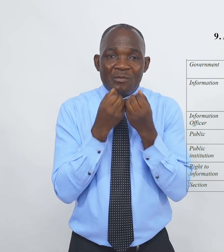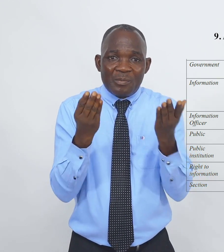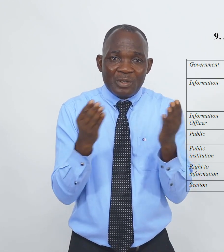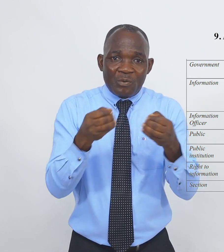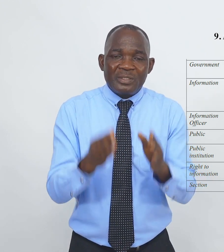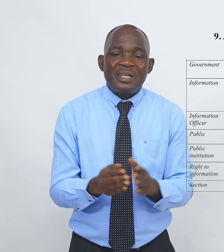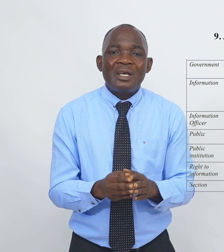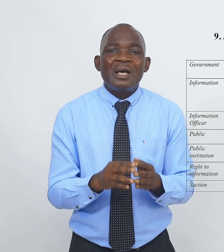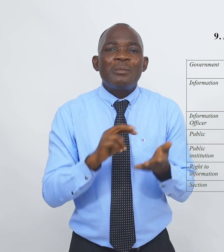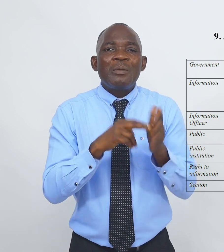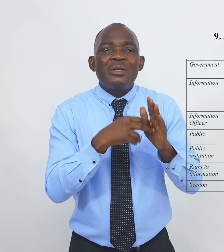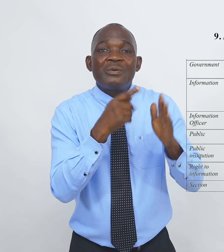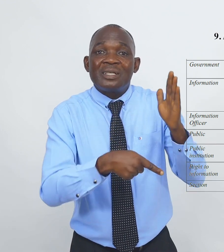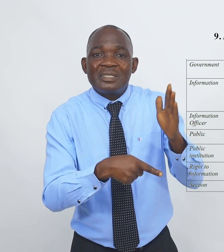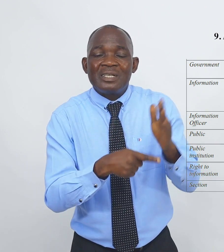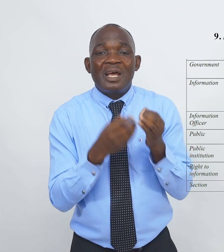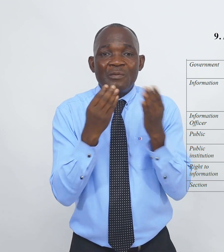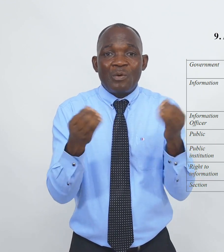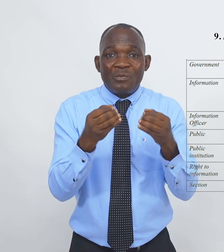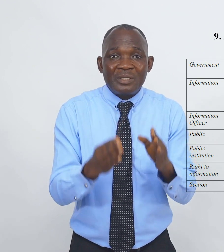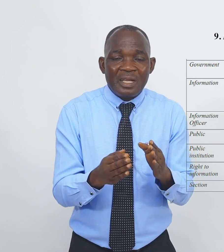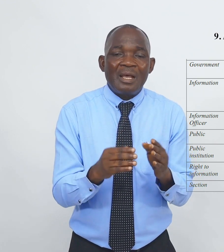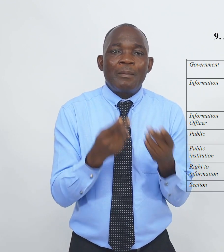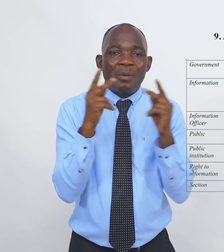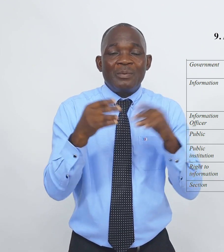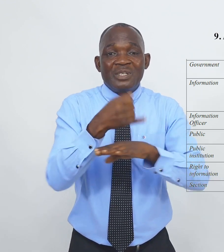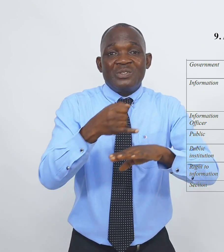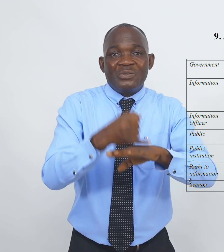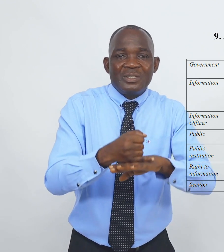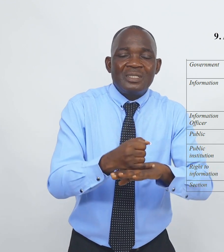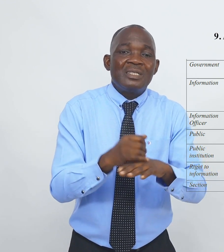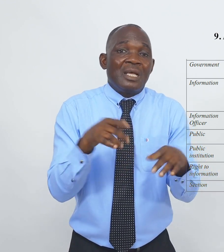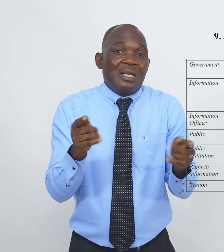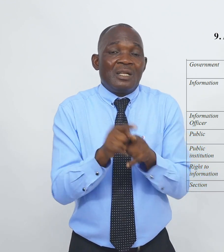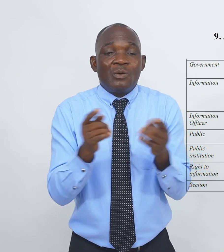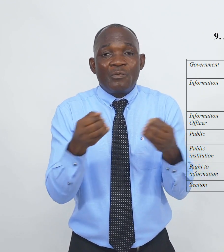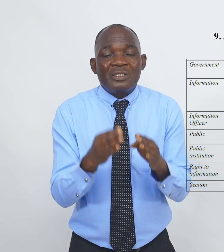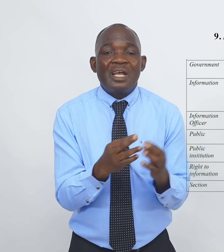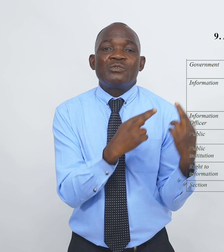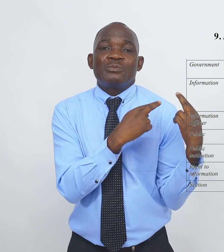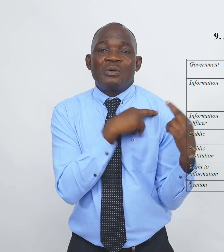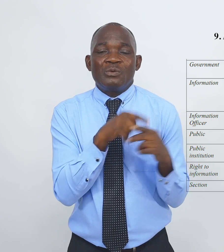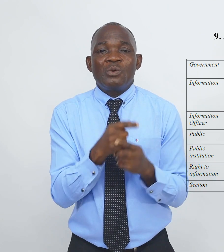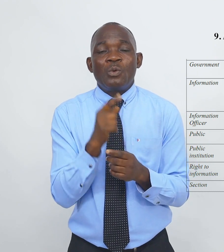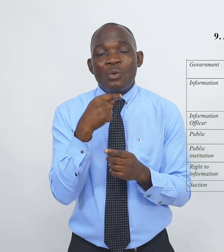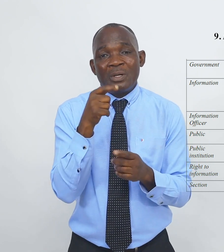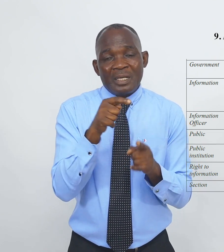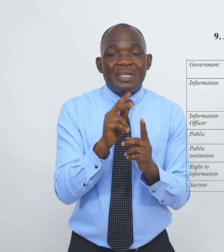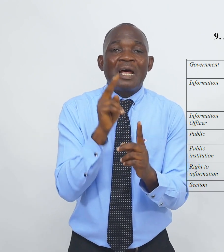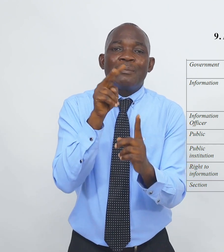officer. Definition. The information officer of a public institution or the officer designated to whom an application is